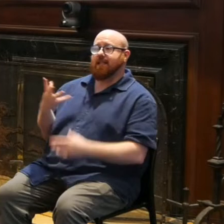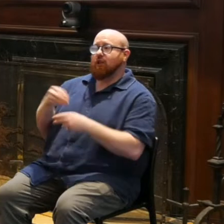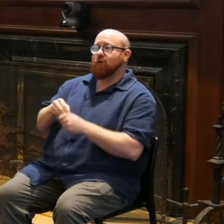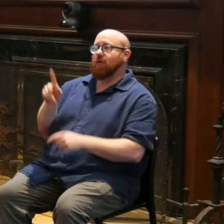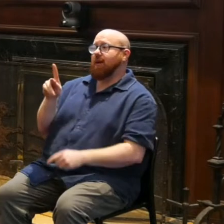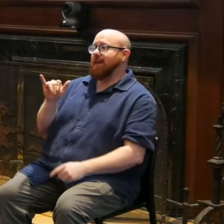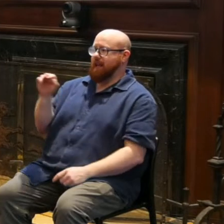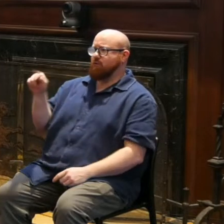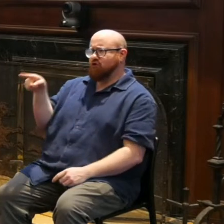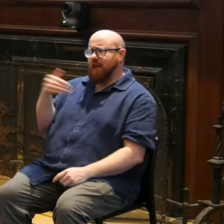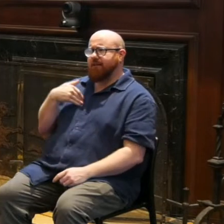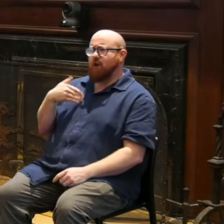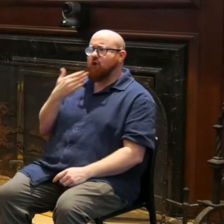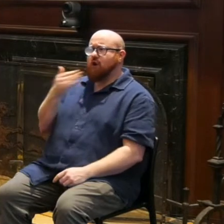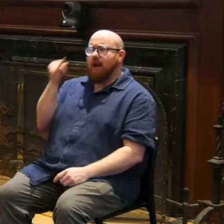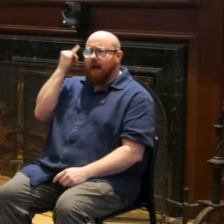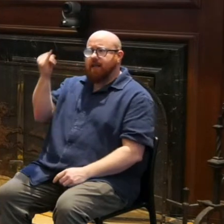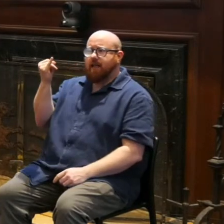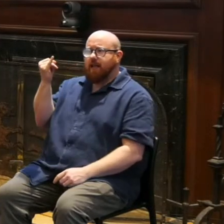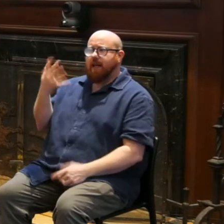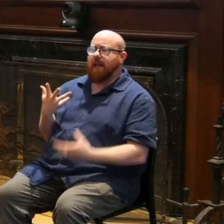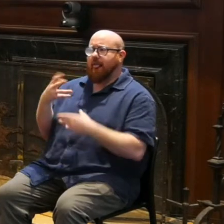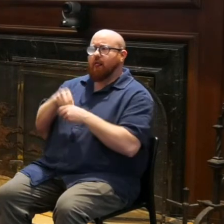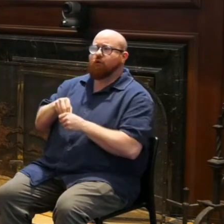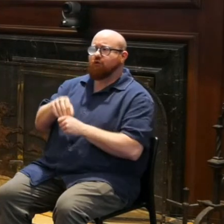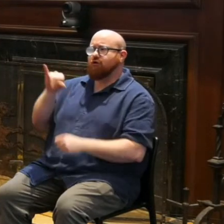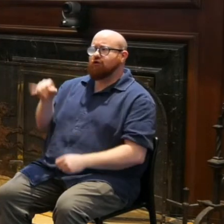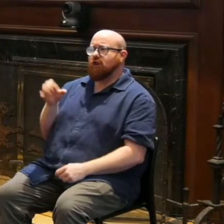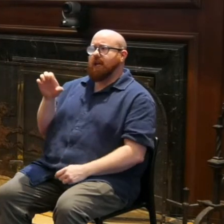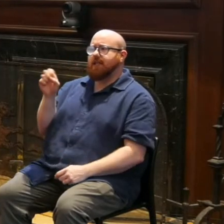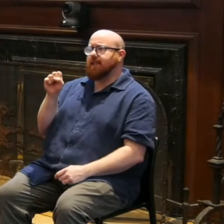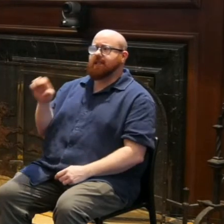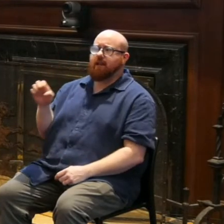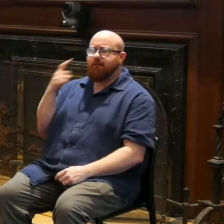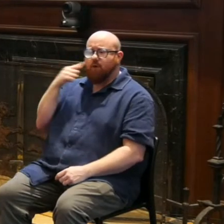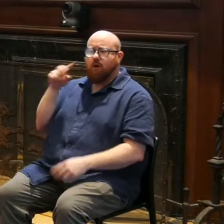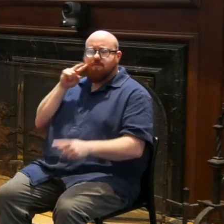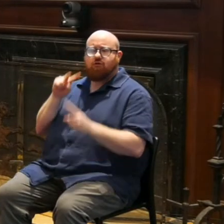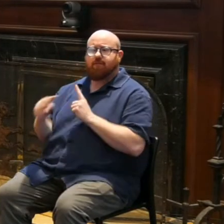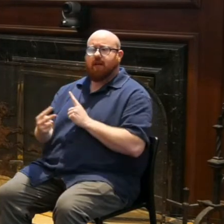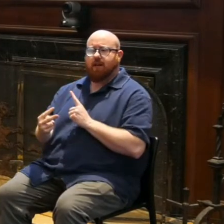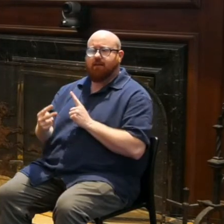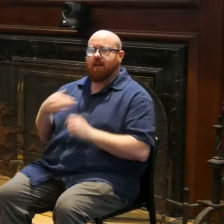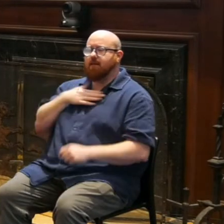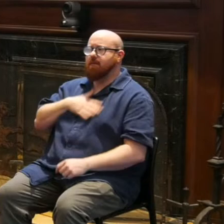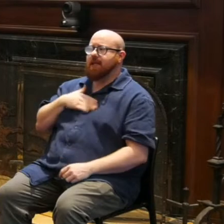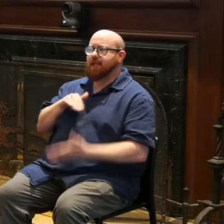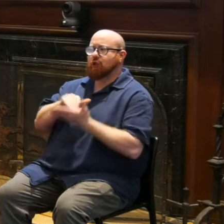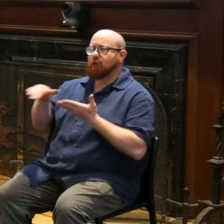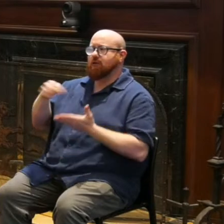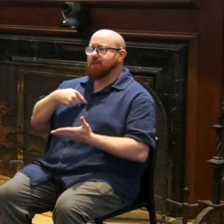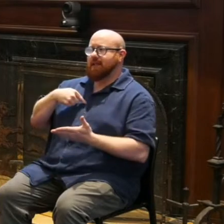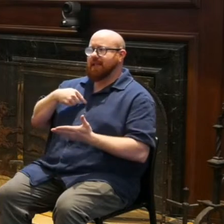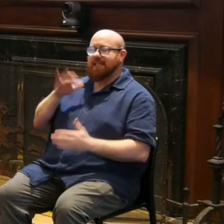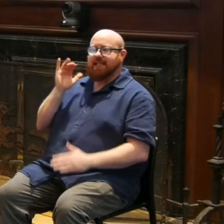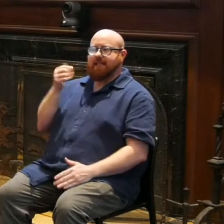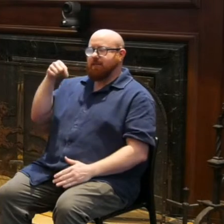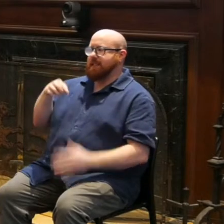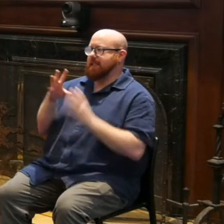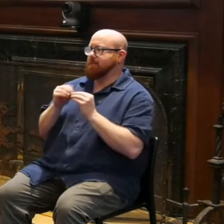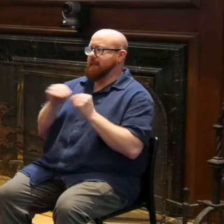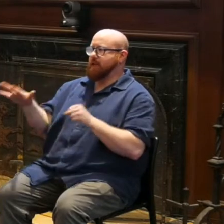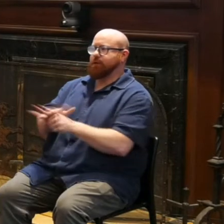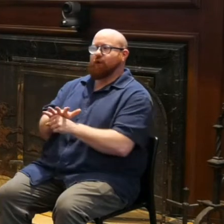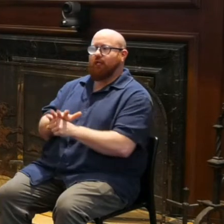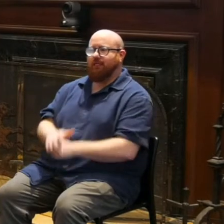ideas. Please include Jesse for perspective. Please excuse me. It seems this meeting is full.